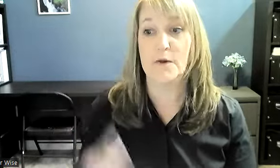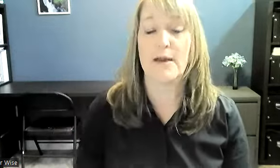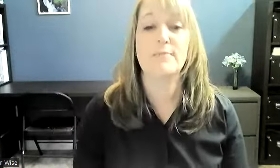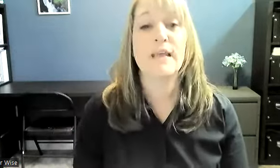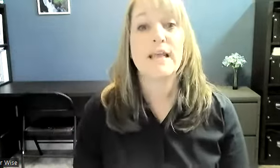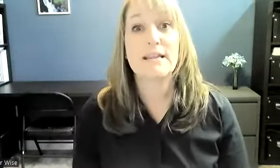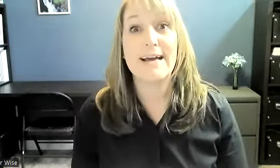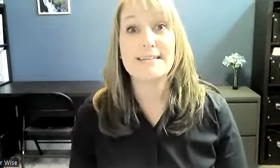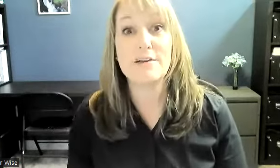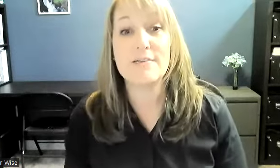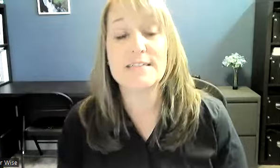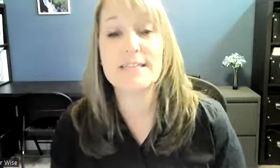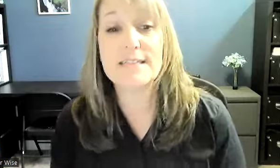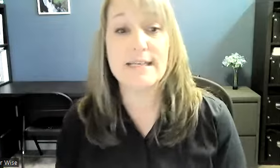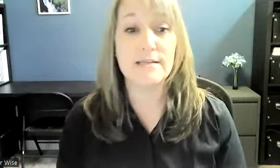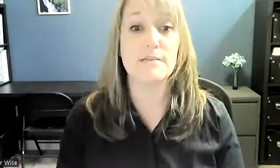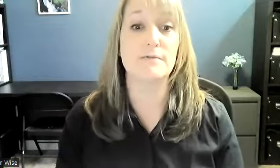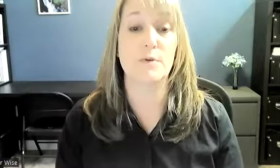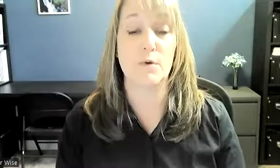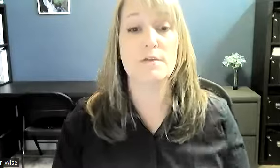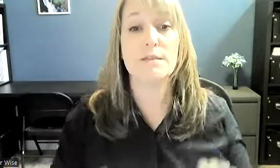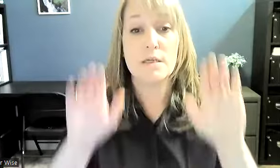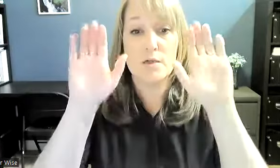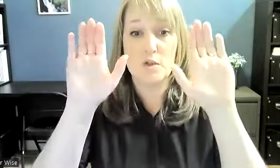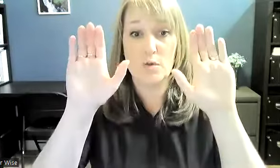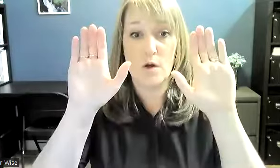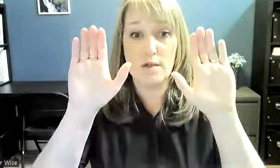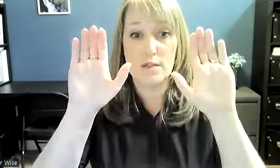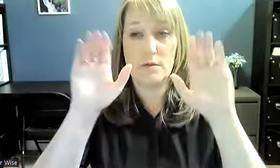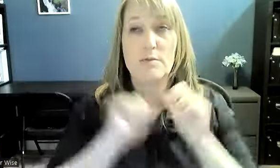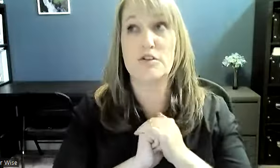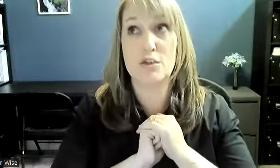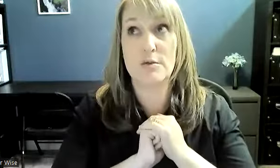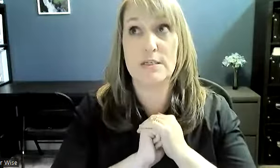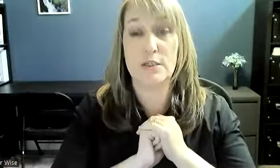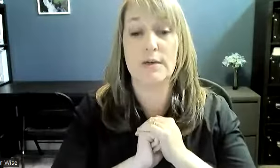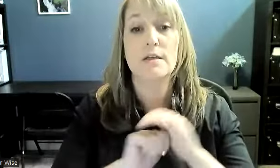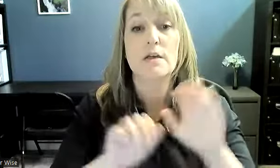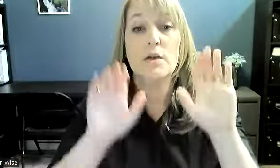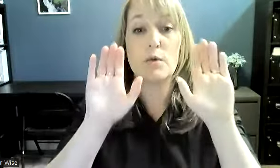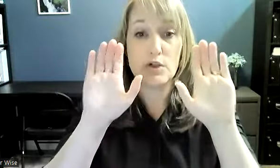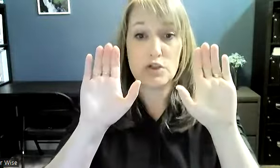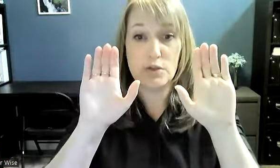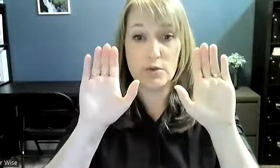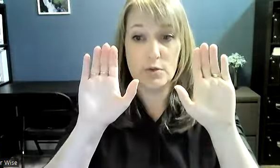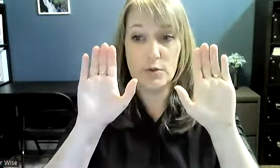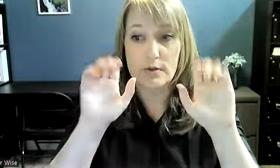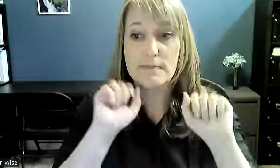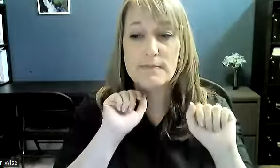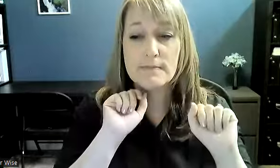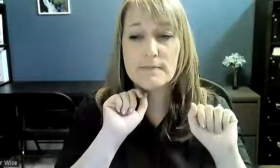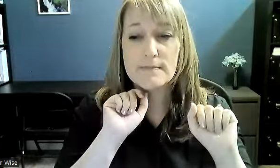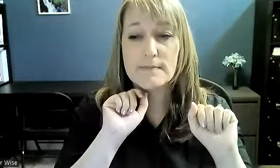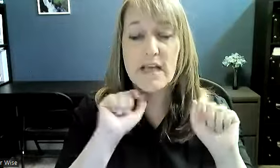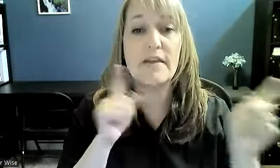Okay, last sign on this list is divorce. So you want, there's 2 ways to do it. You want 2, I think I'm going to